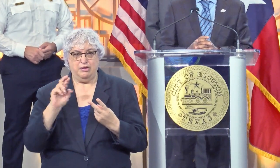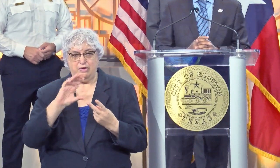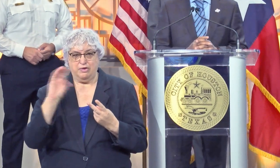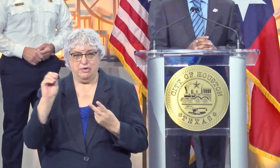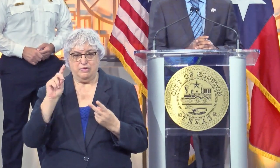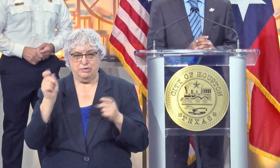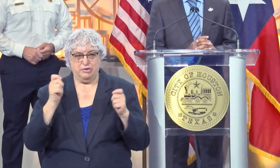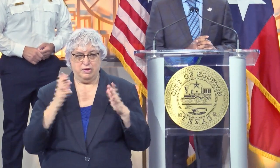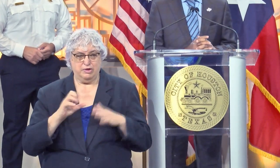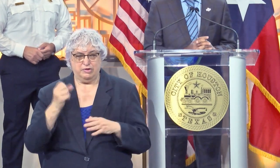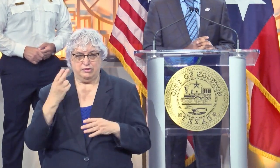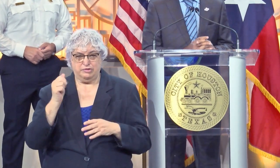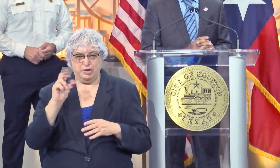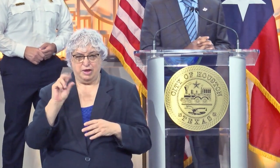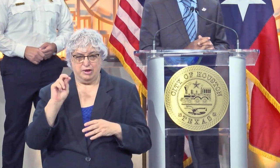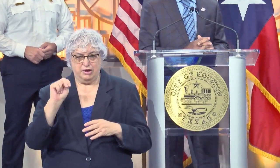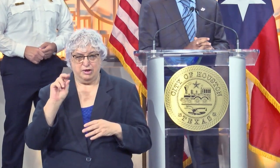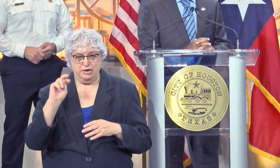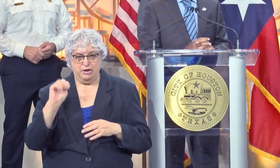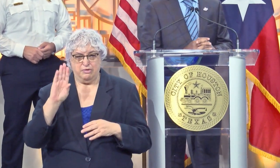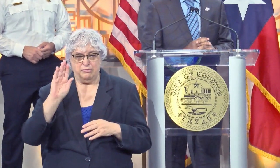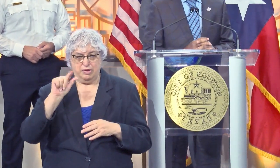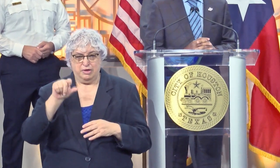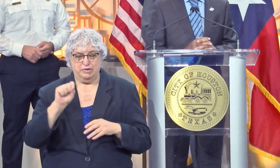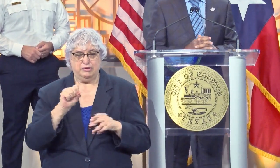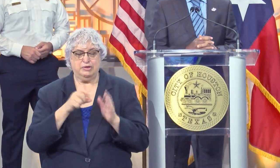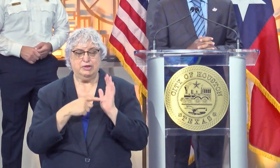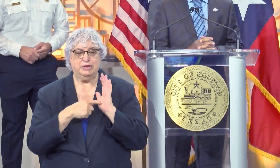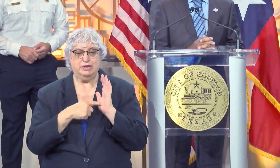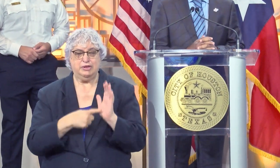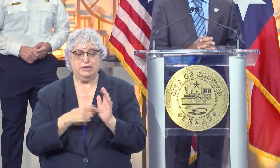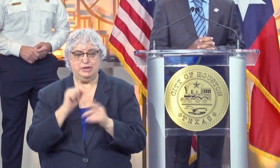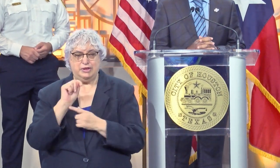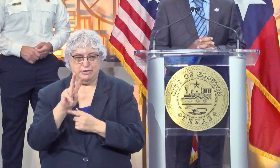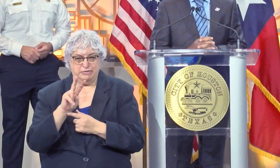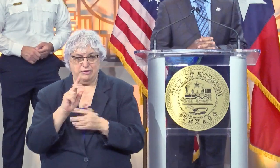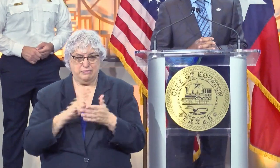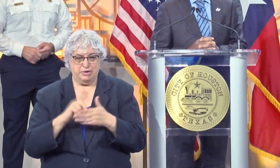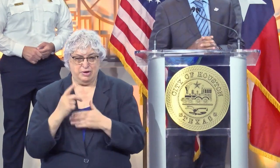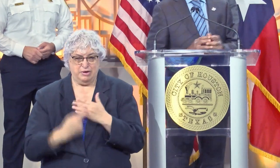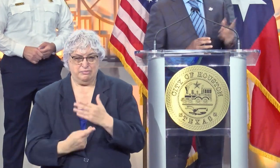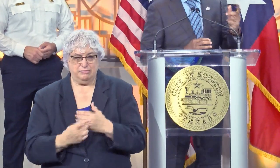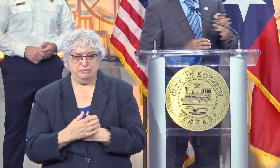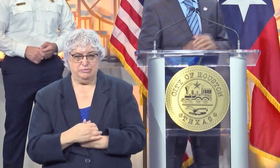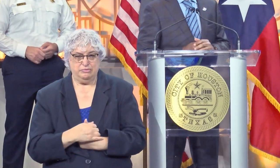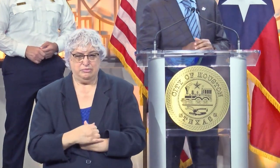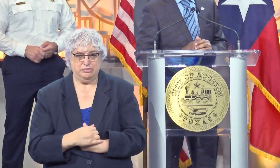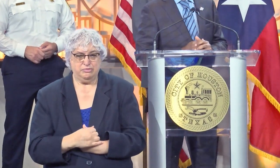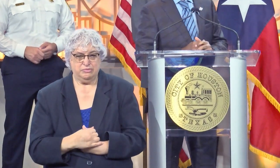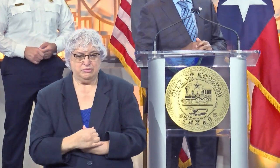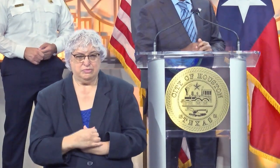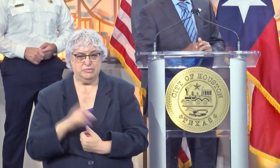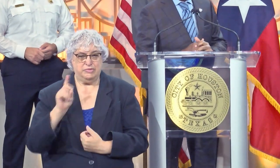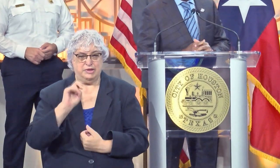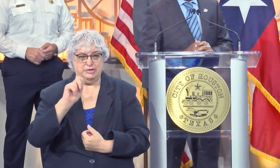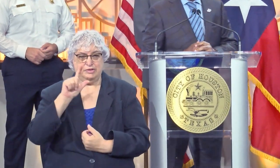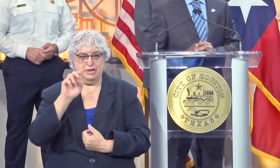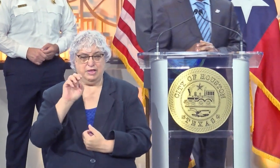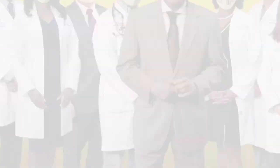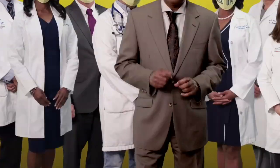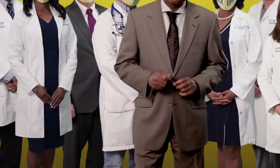co-director, Shannon Buggs, have put this television commercial together along with Denzel Washington. We can have the